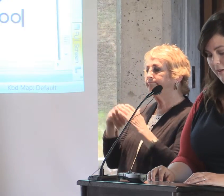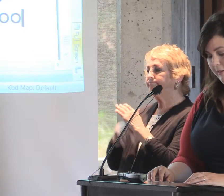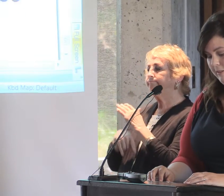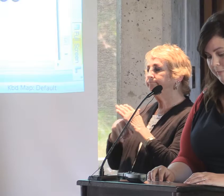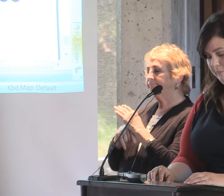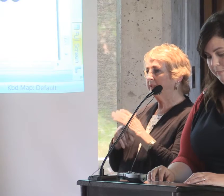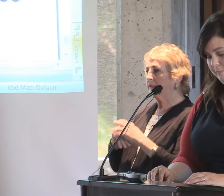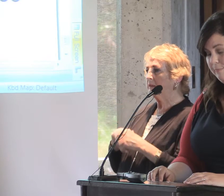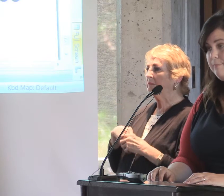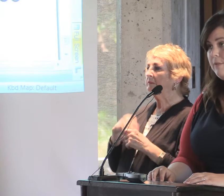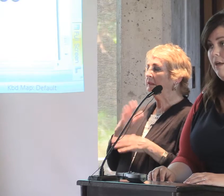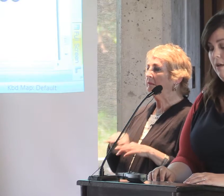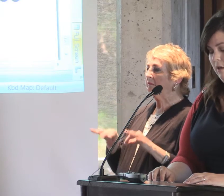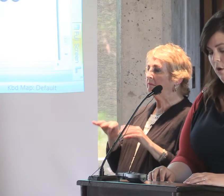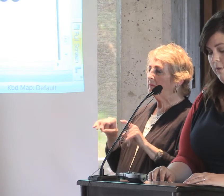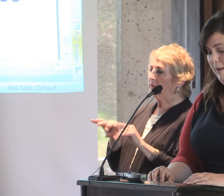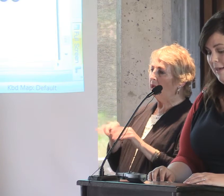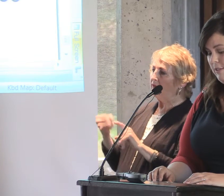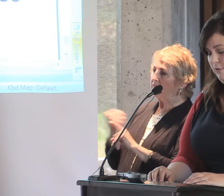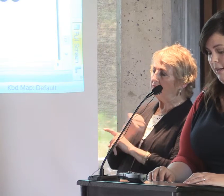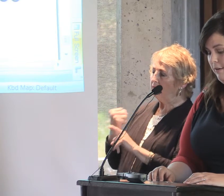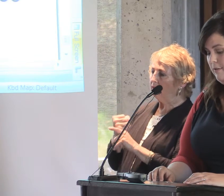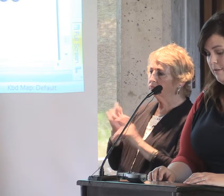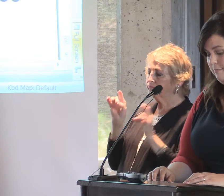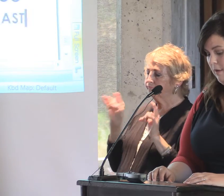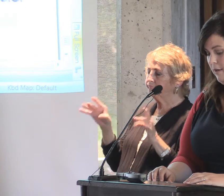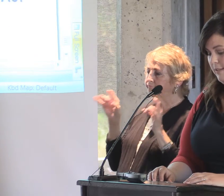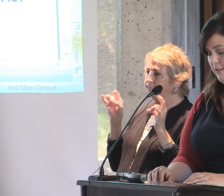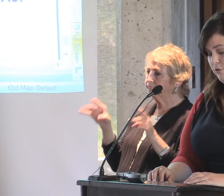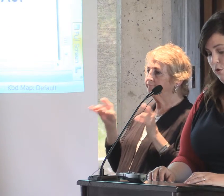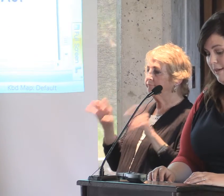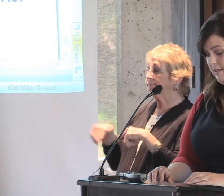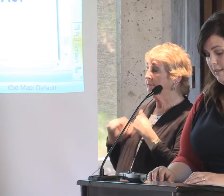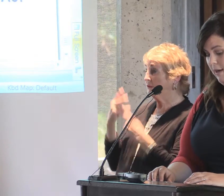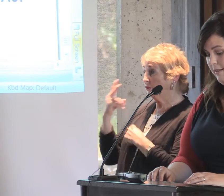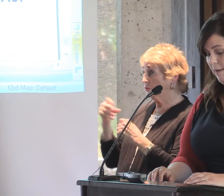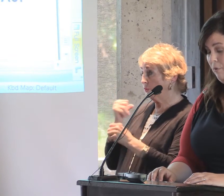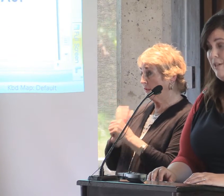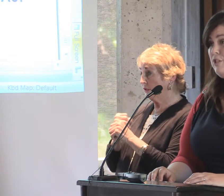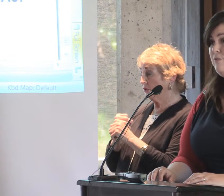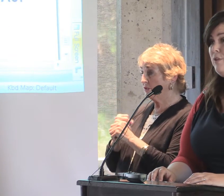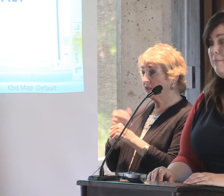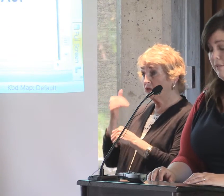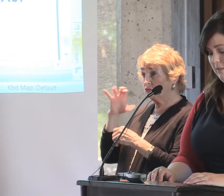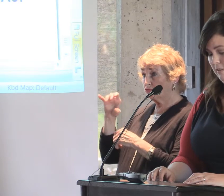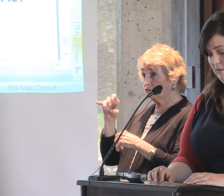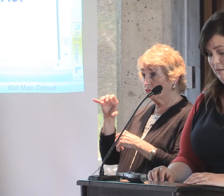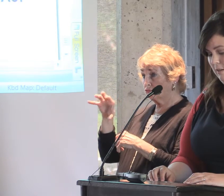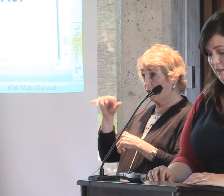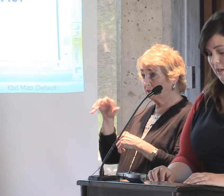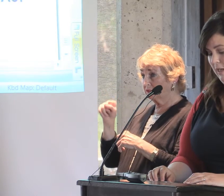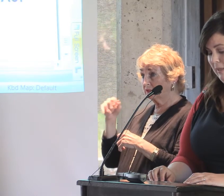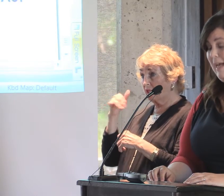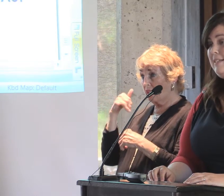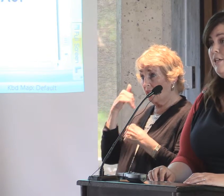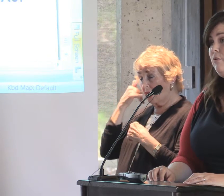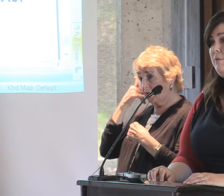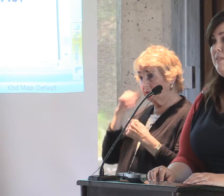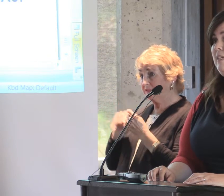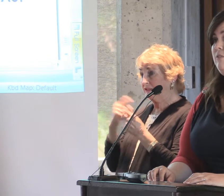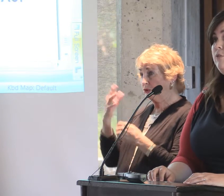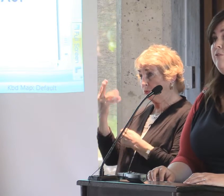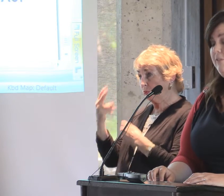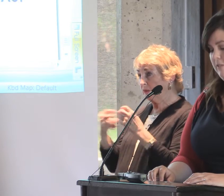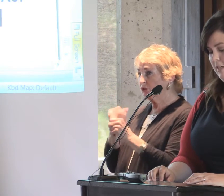costs of violence. Over the past 2 years, our centre's crisis line operations have tripled. Last year,